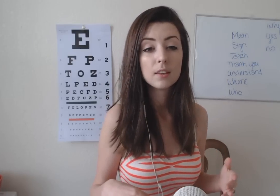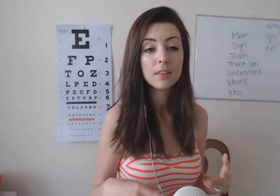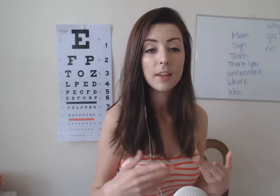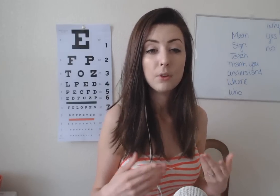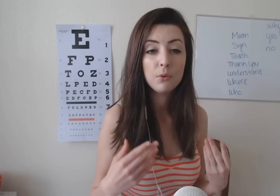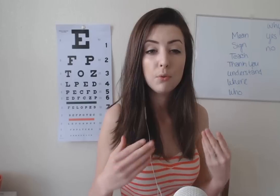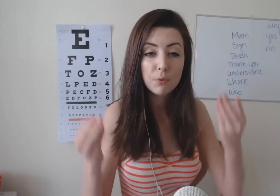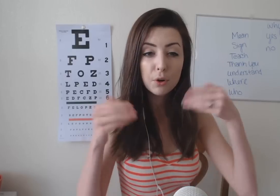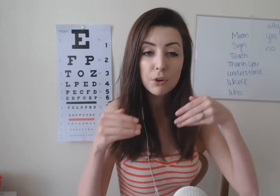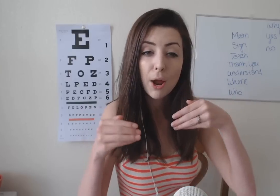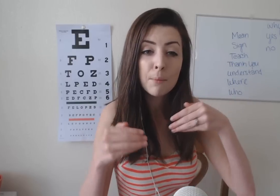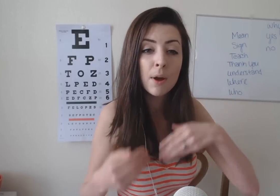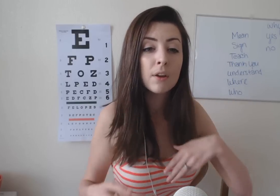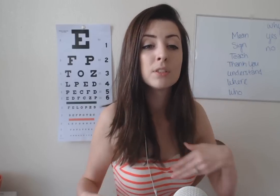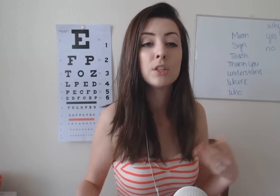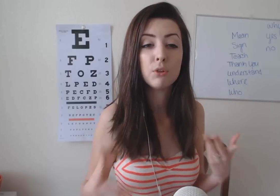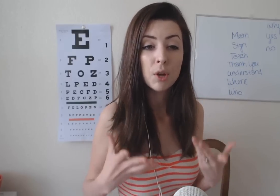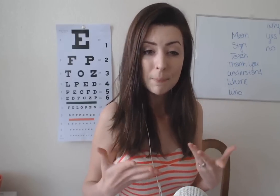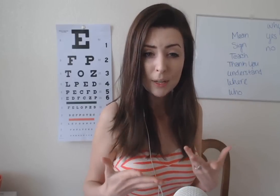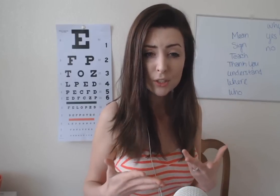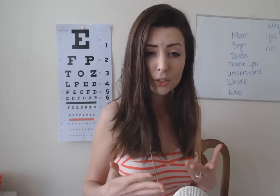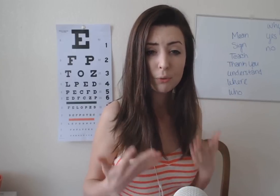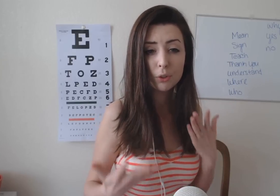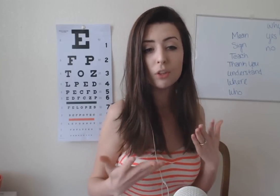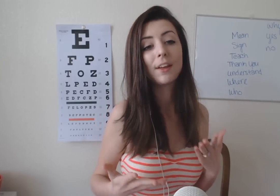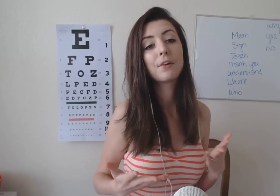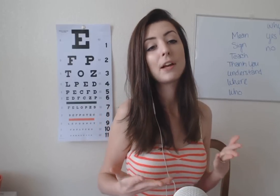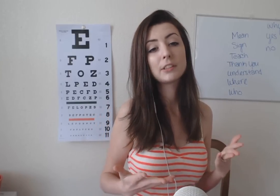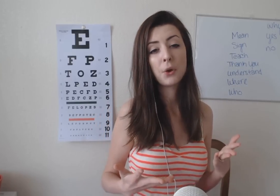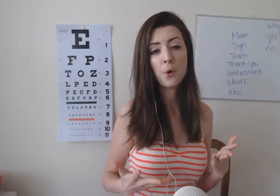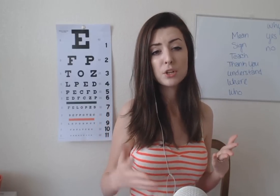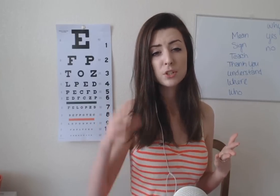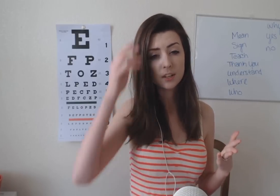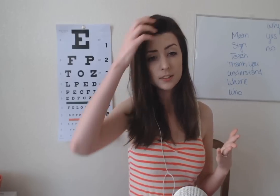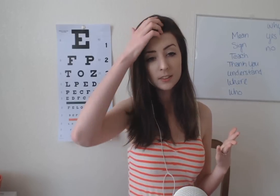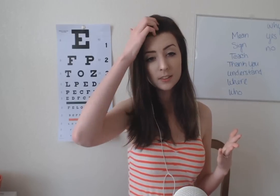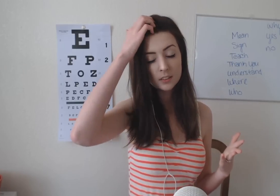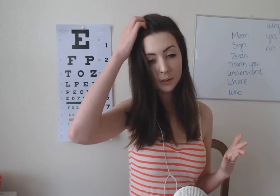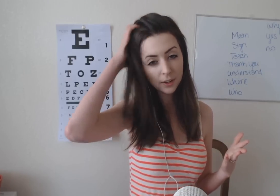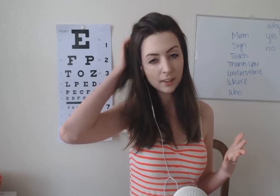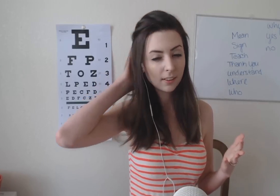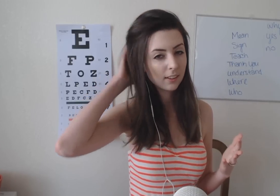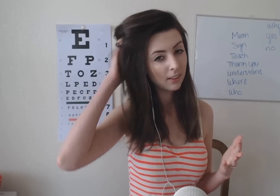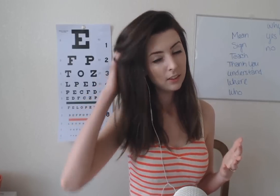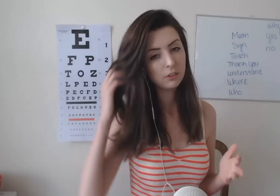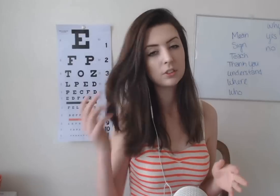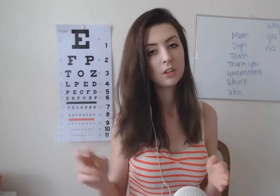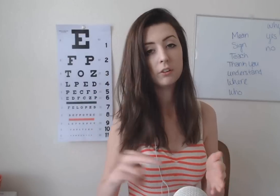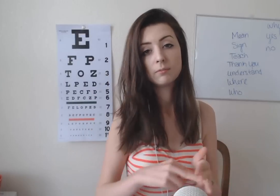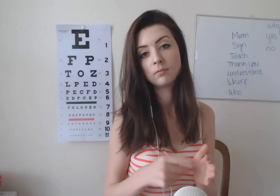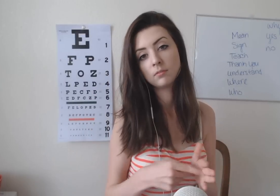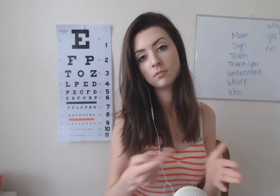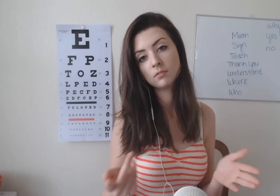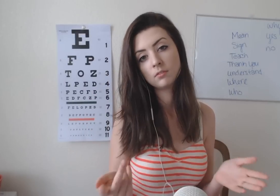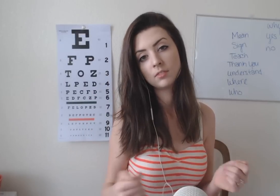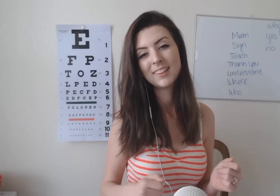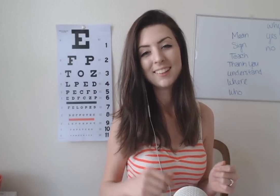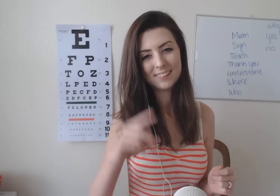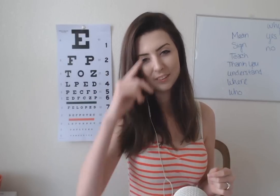that you furrow your eyebrows and you make sure you look like you're asking a question. Okay? Like, don't just go, you want